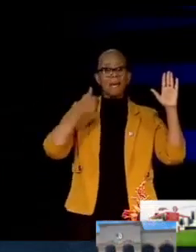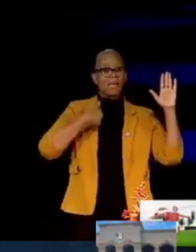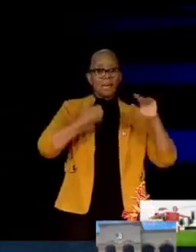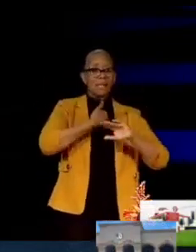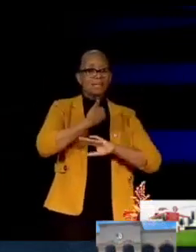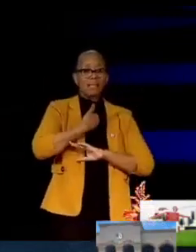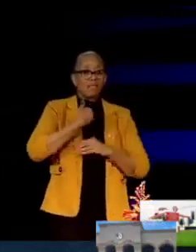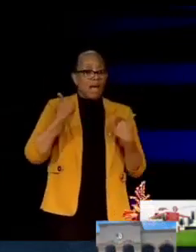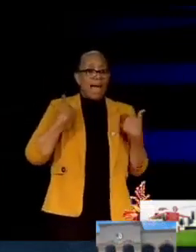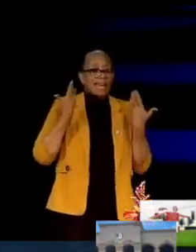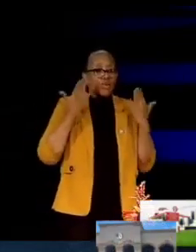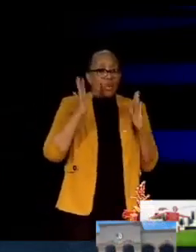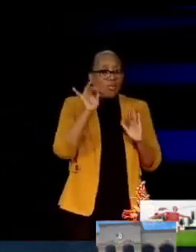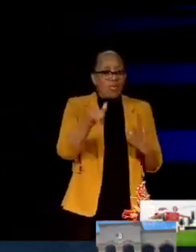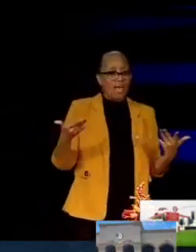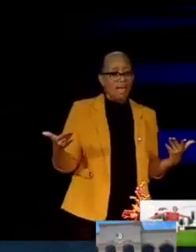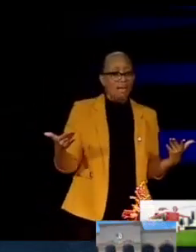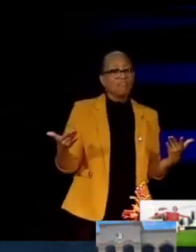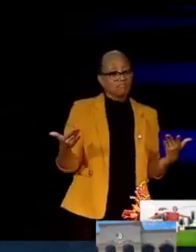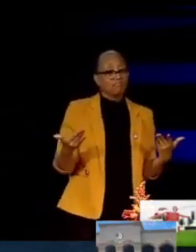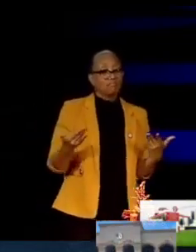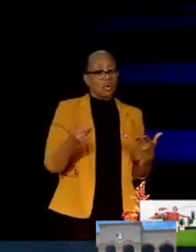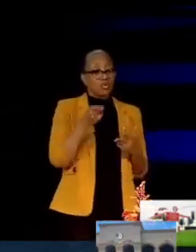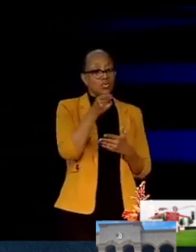I didn't know that. I was dumb. Lift your hands.